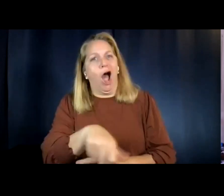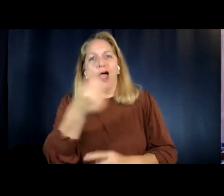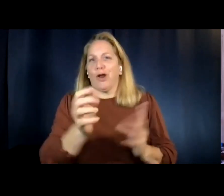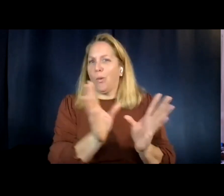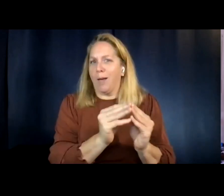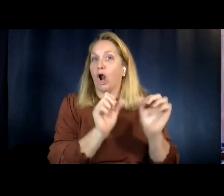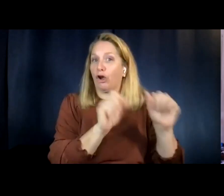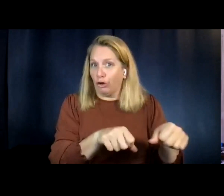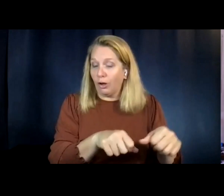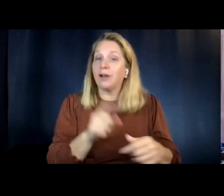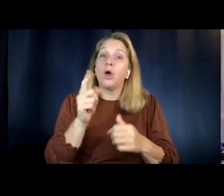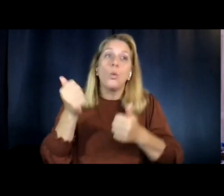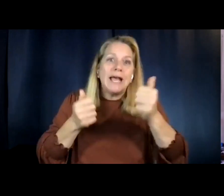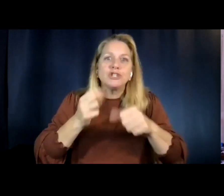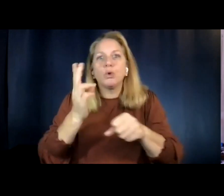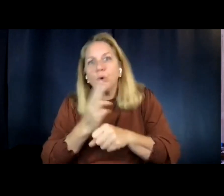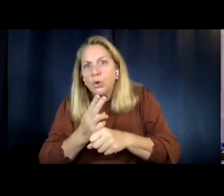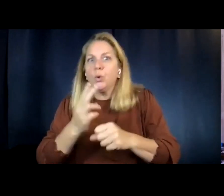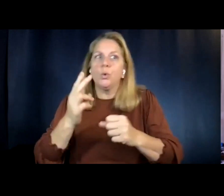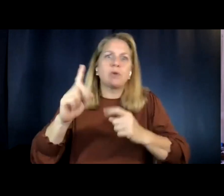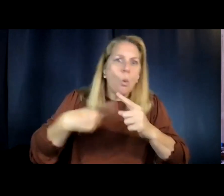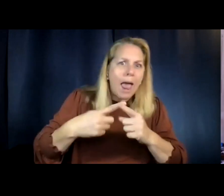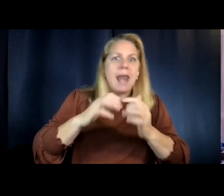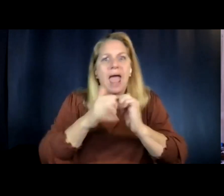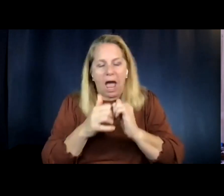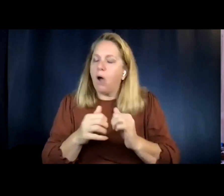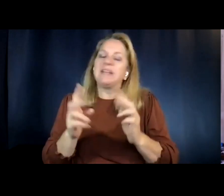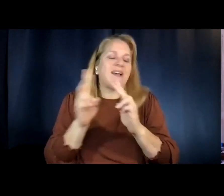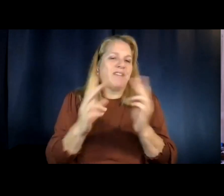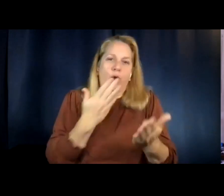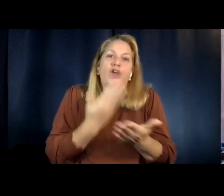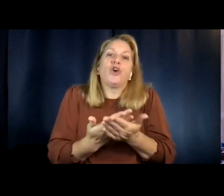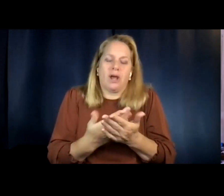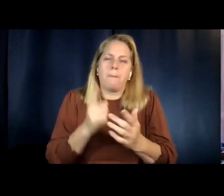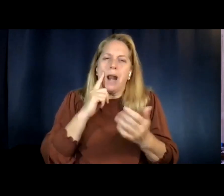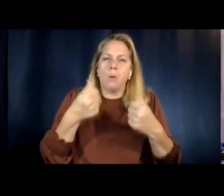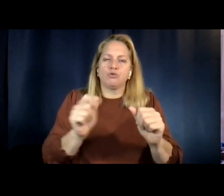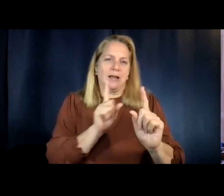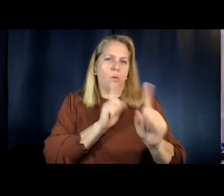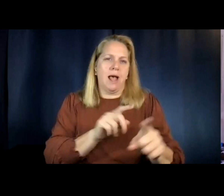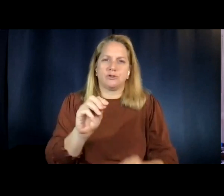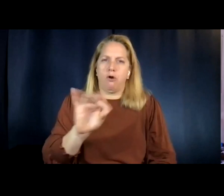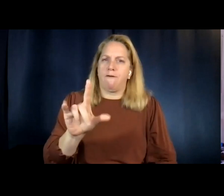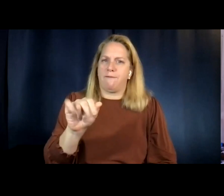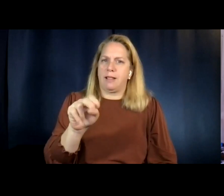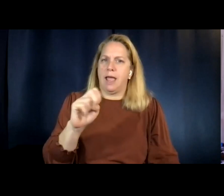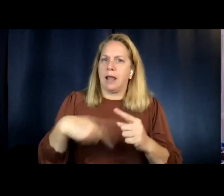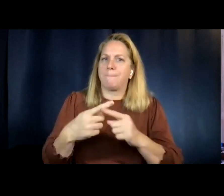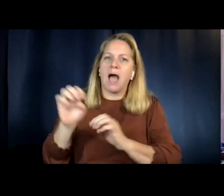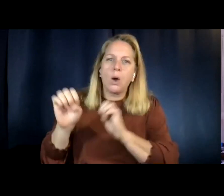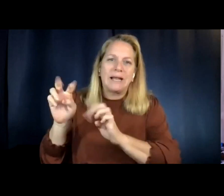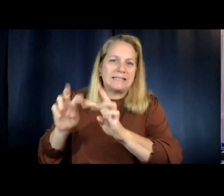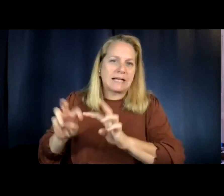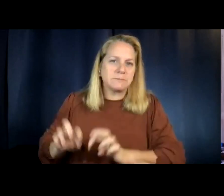very valid. So I will try to answer that offline. Let's see.